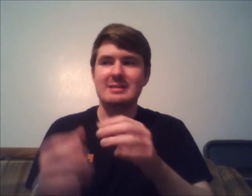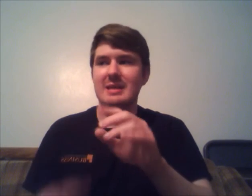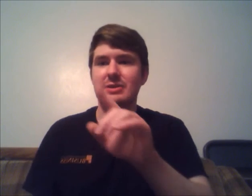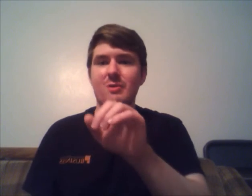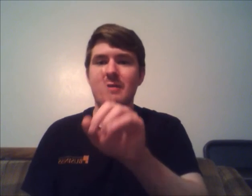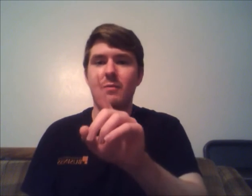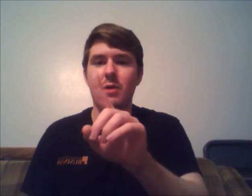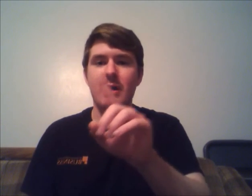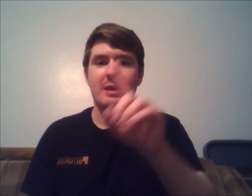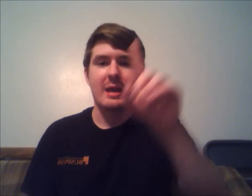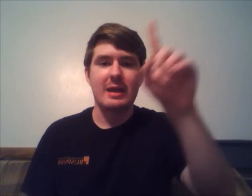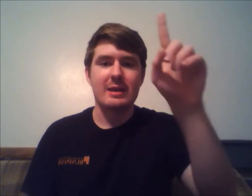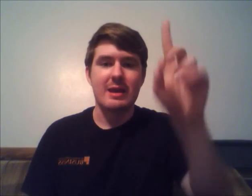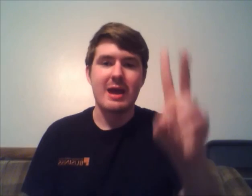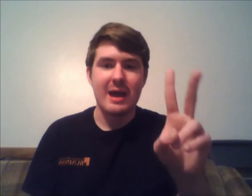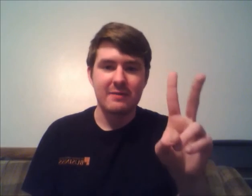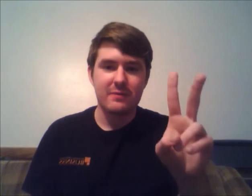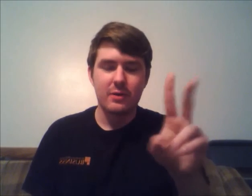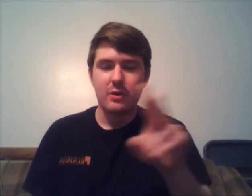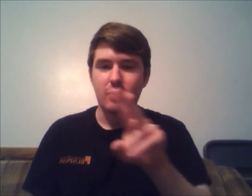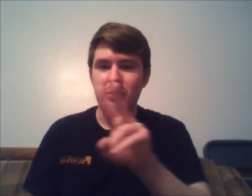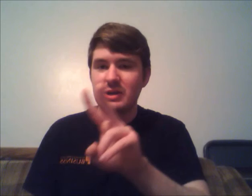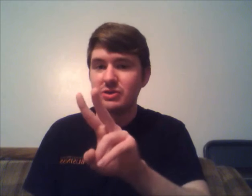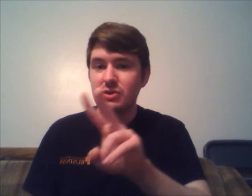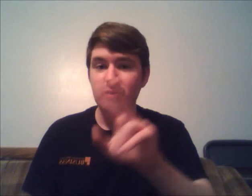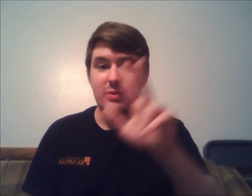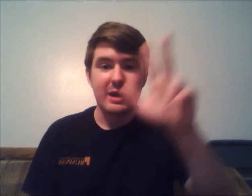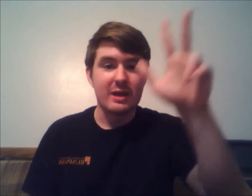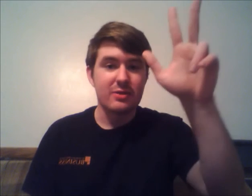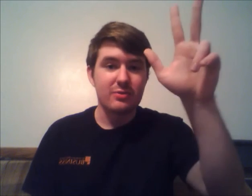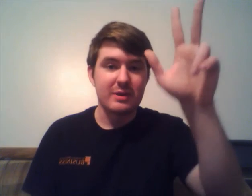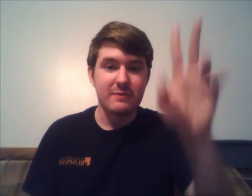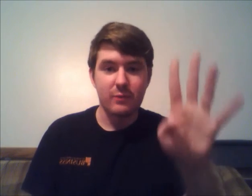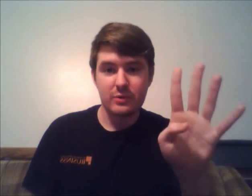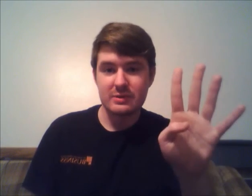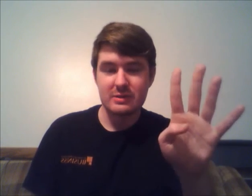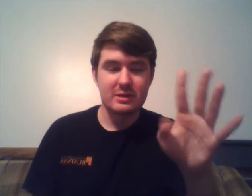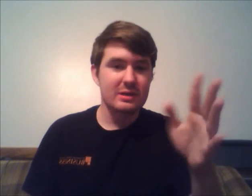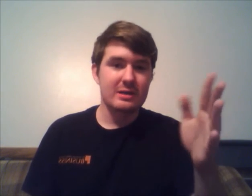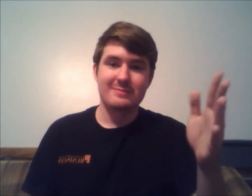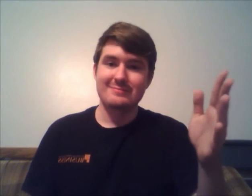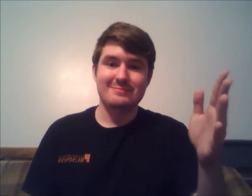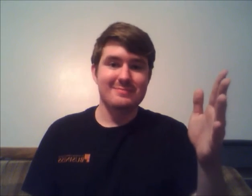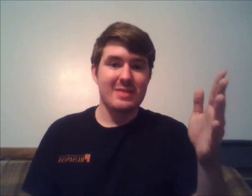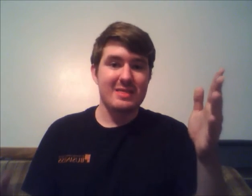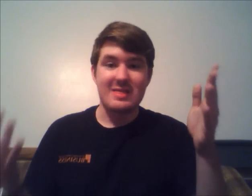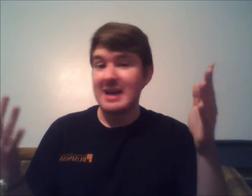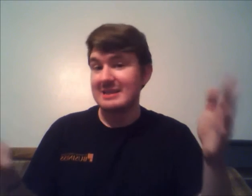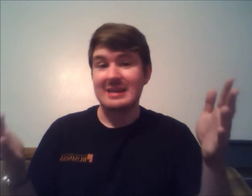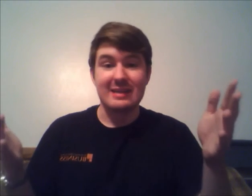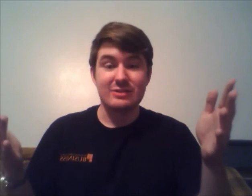like you have 1 and 1/2, or like 2 and 3/4. That's it.